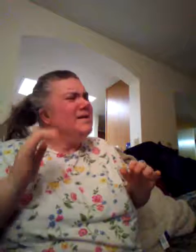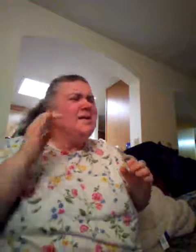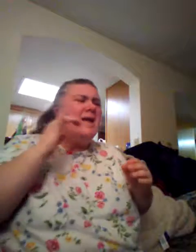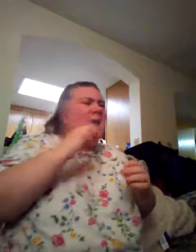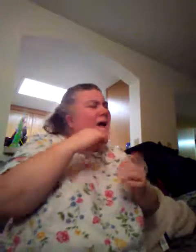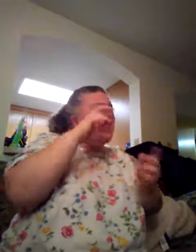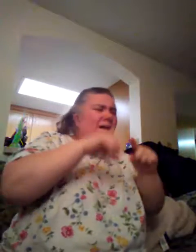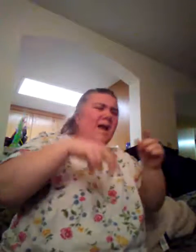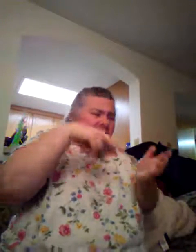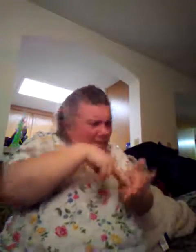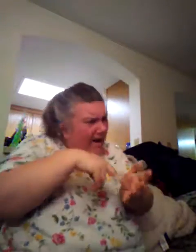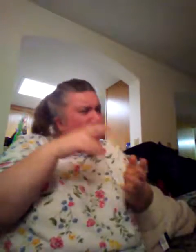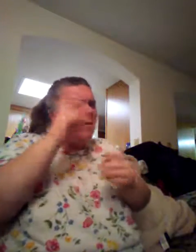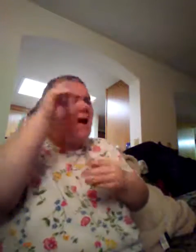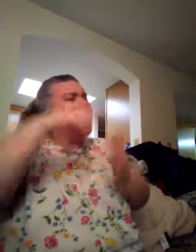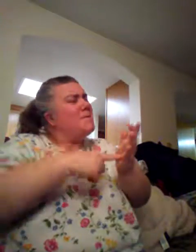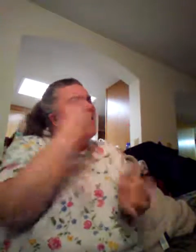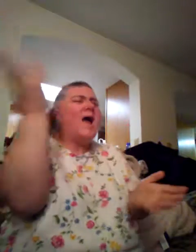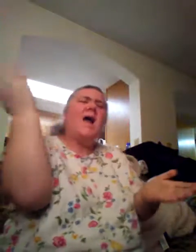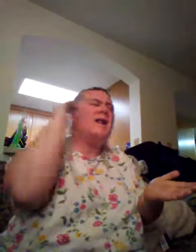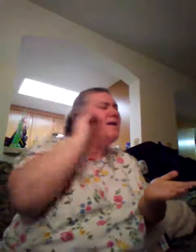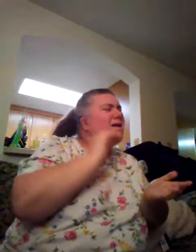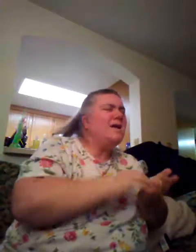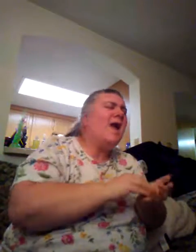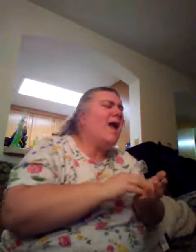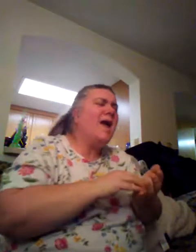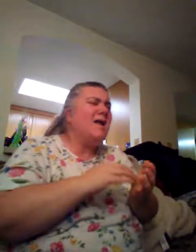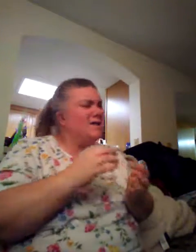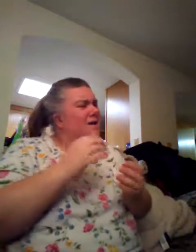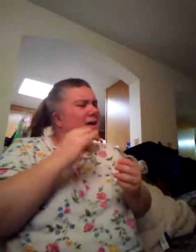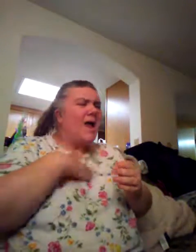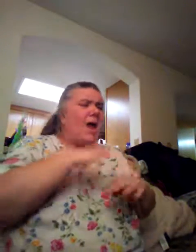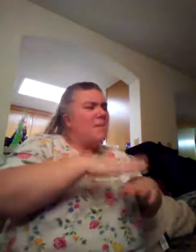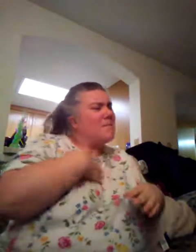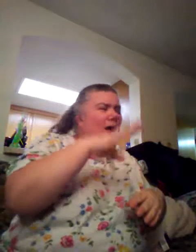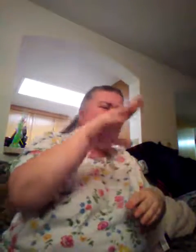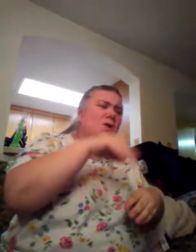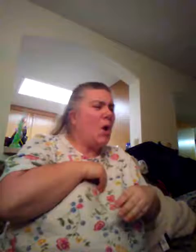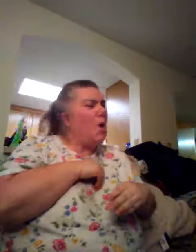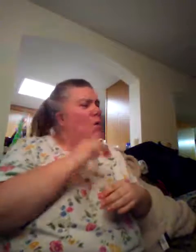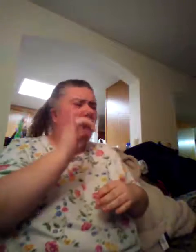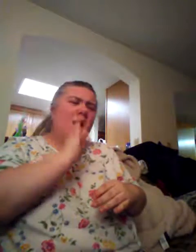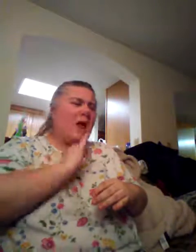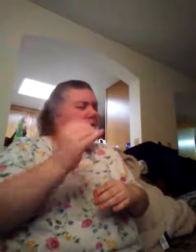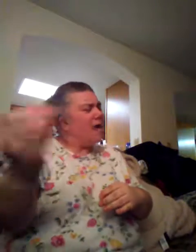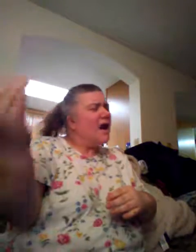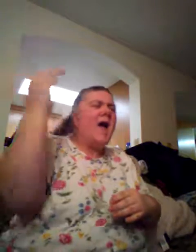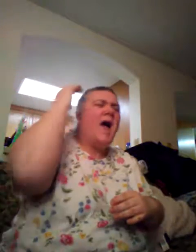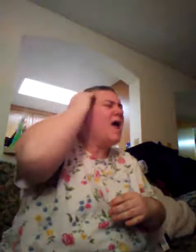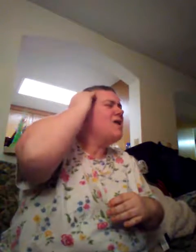I can stand up once again. On my own. And I